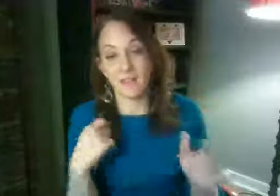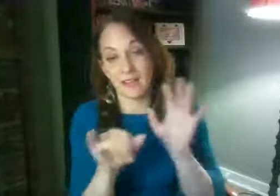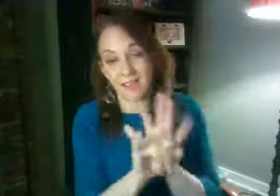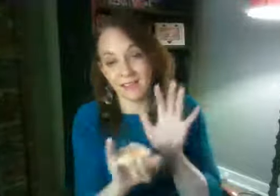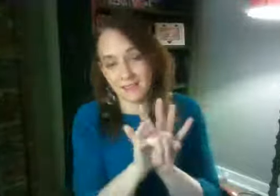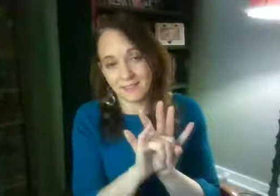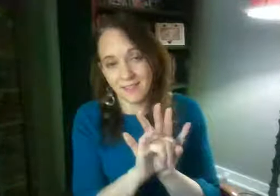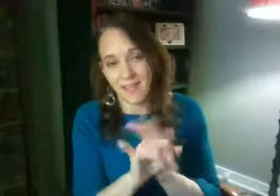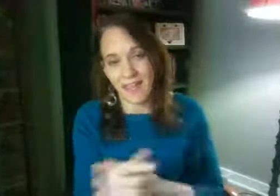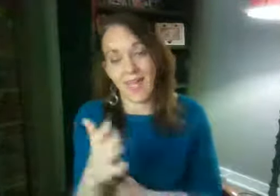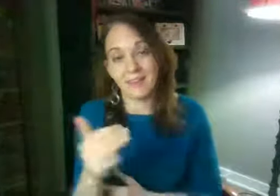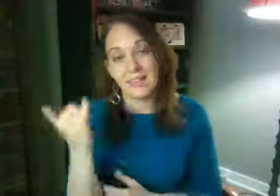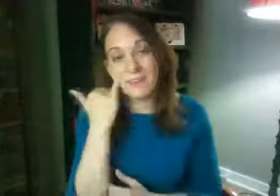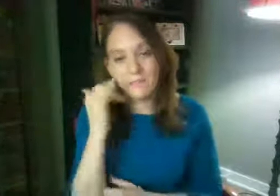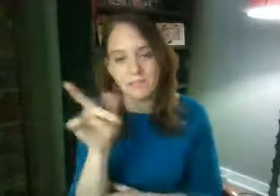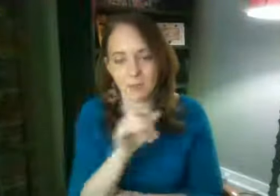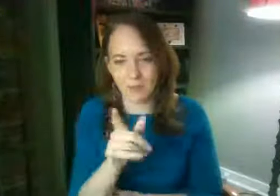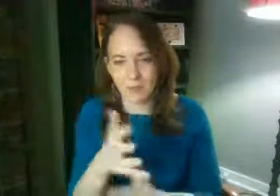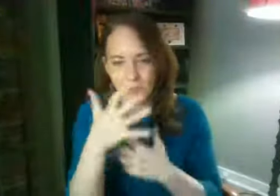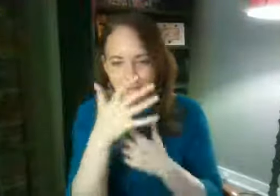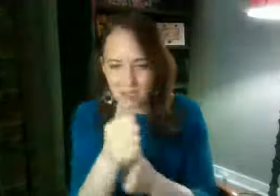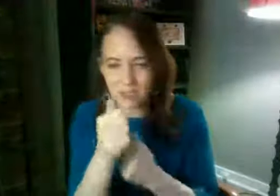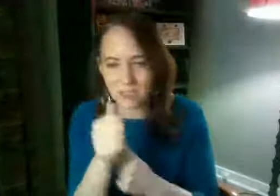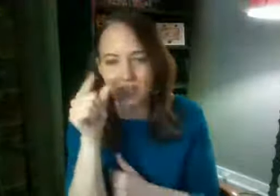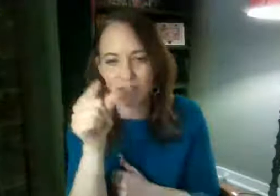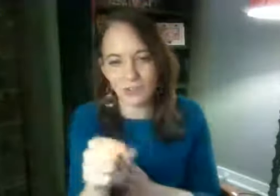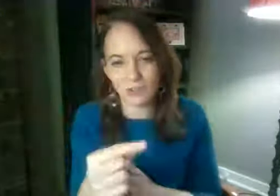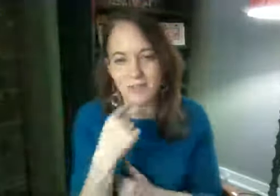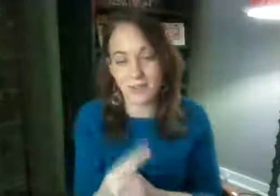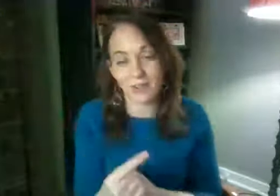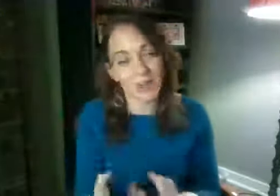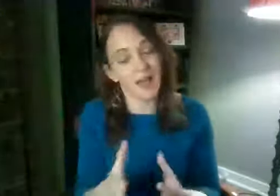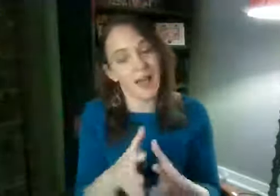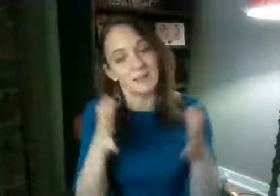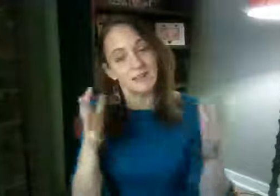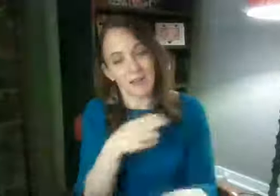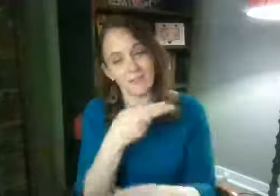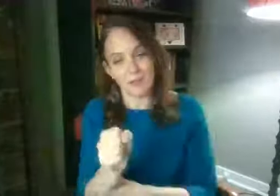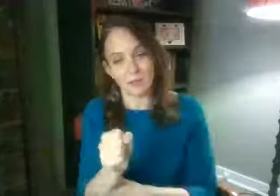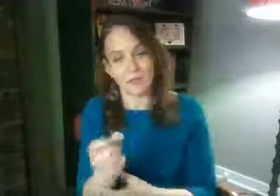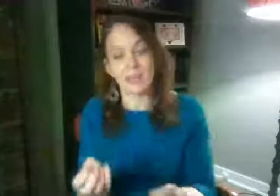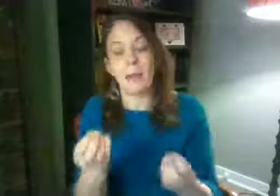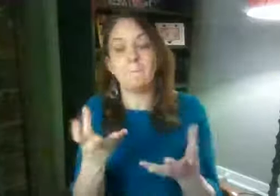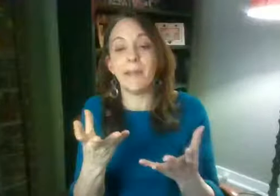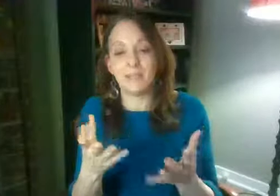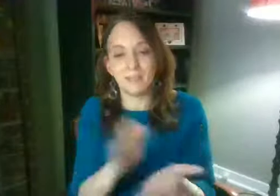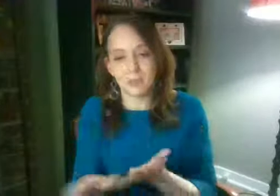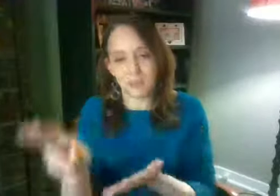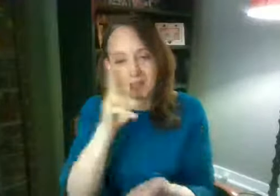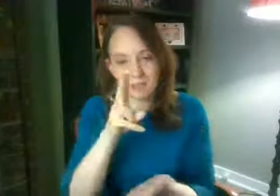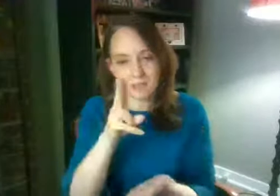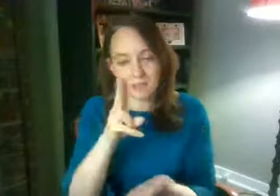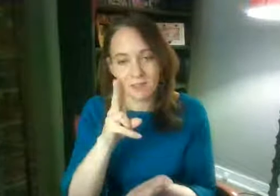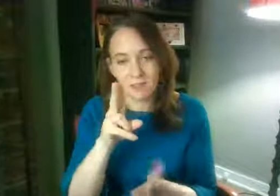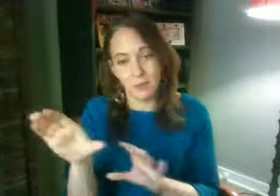an identity. And if it's something that's really interesting to you, I'll tell you that at a lot of high schools and many universities, you